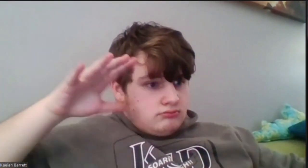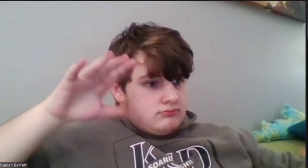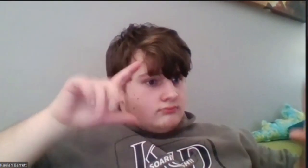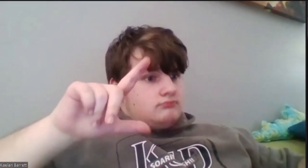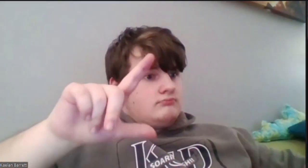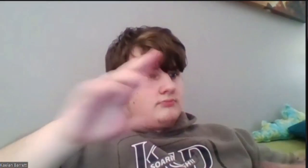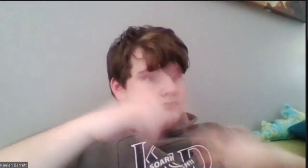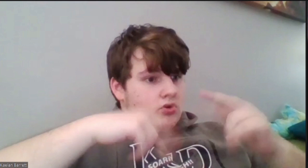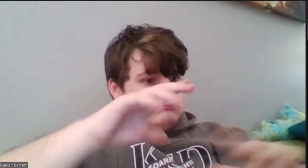When the party's over